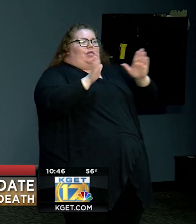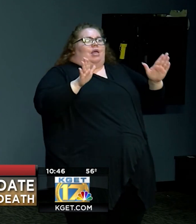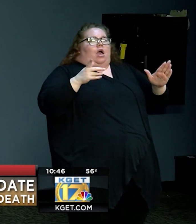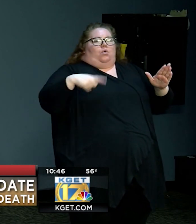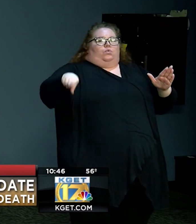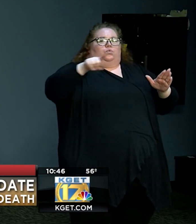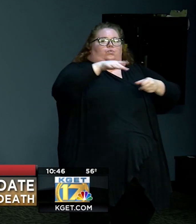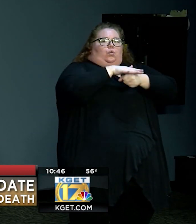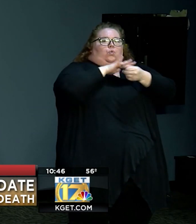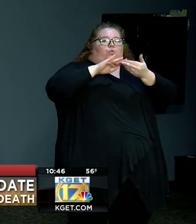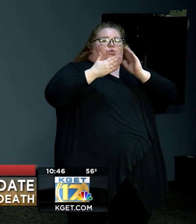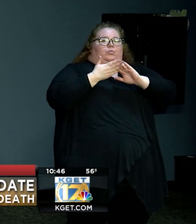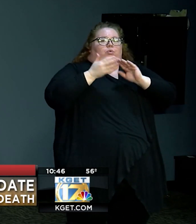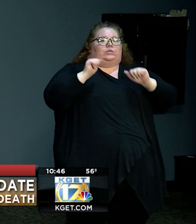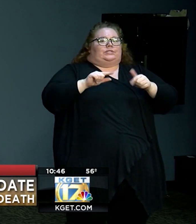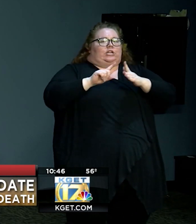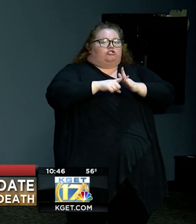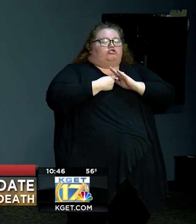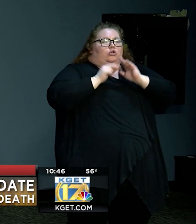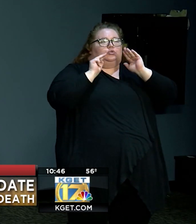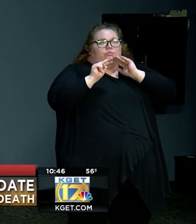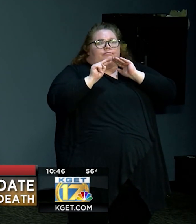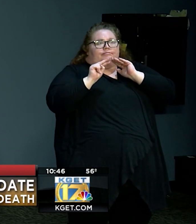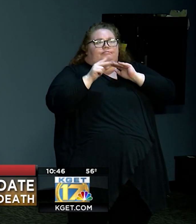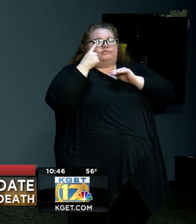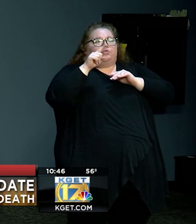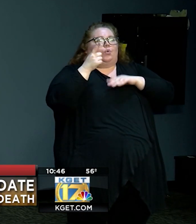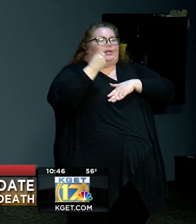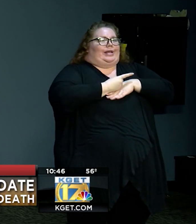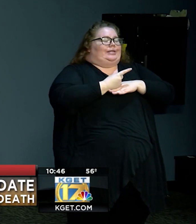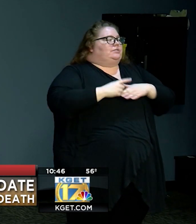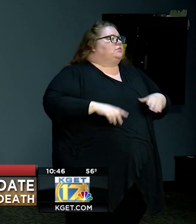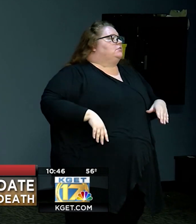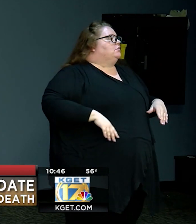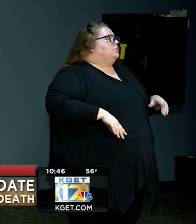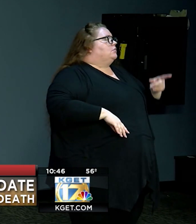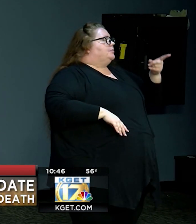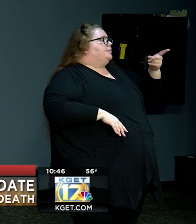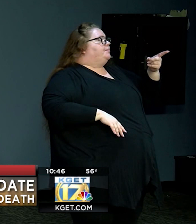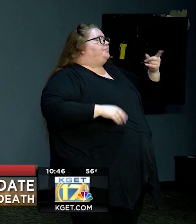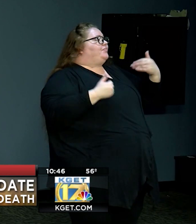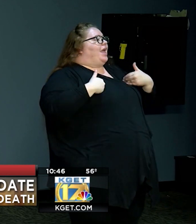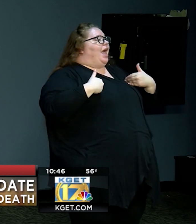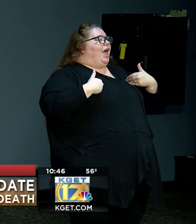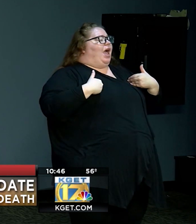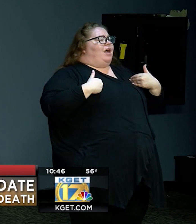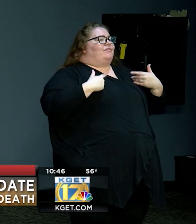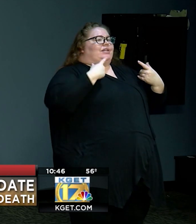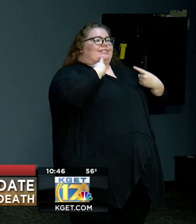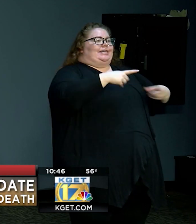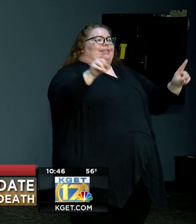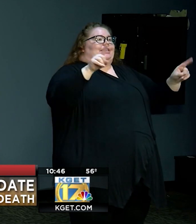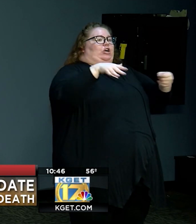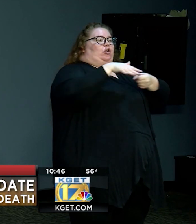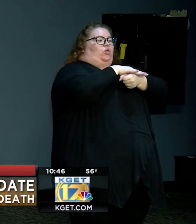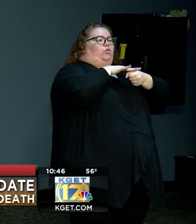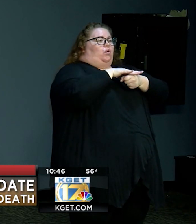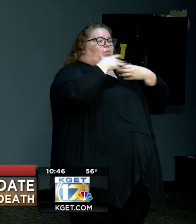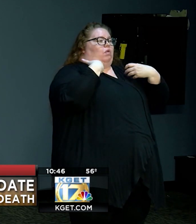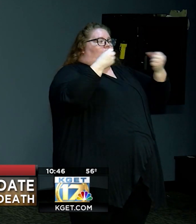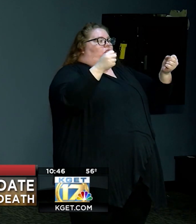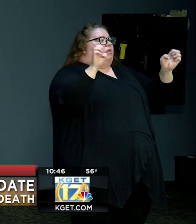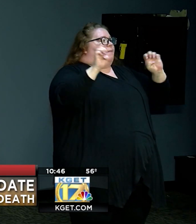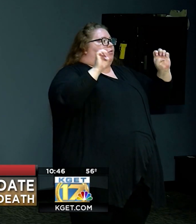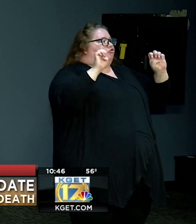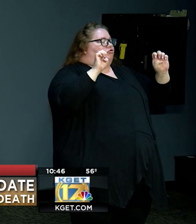to anticipate dates. You mentioned that you guys declared a global health emergency. Yes, here. sir. And